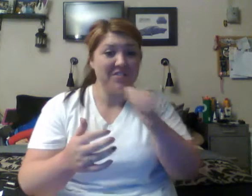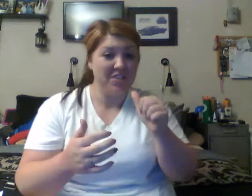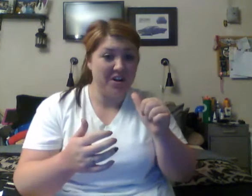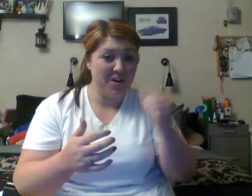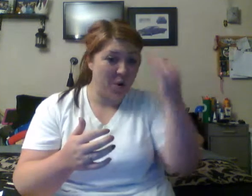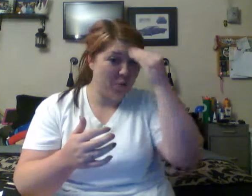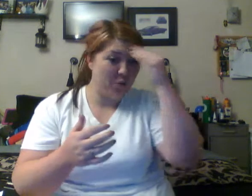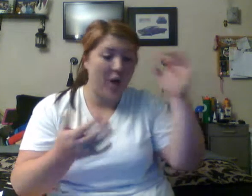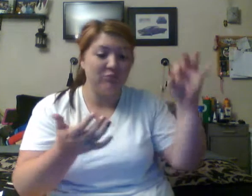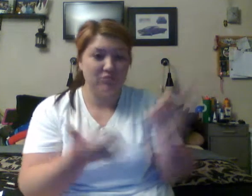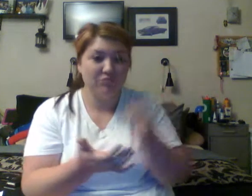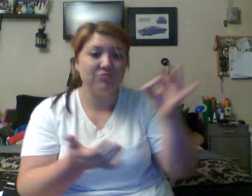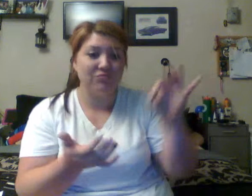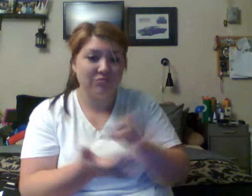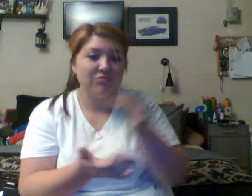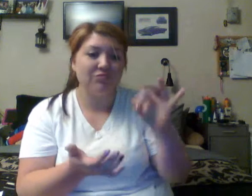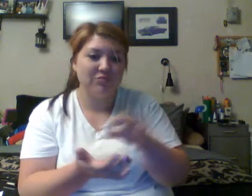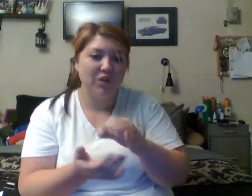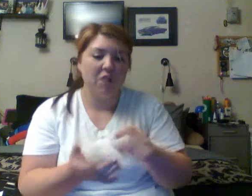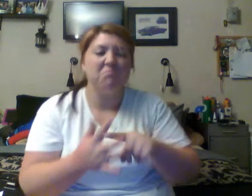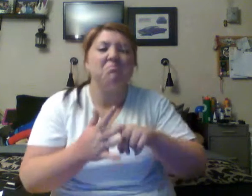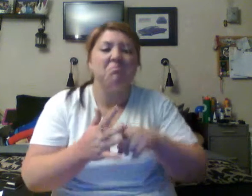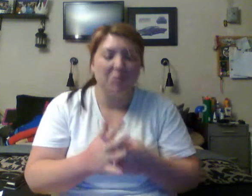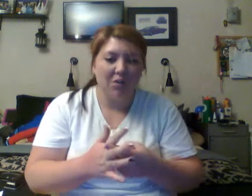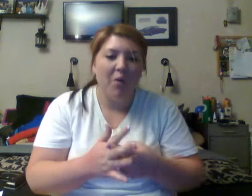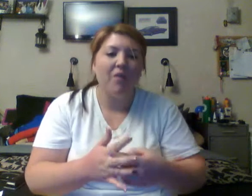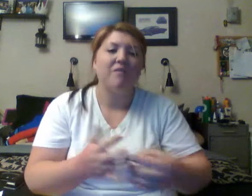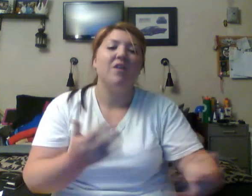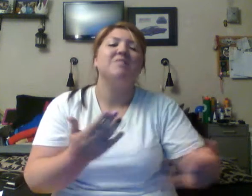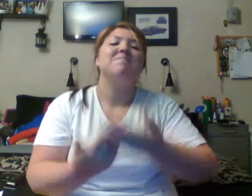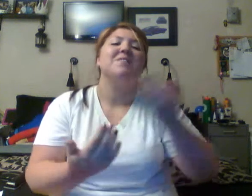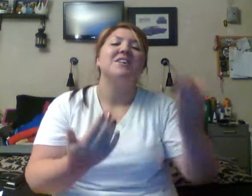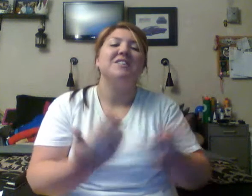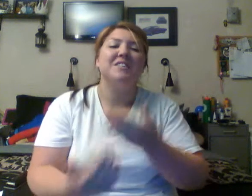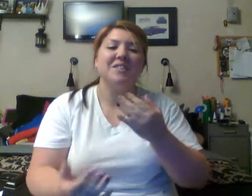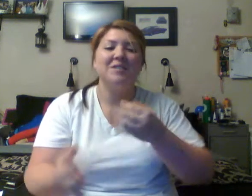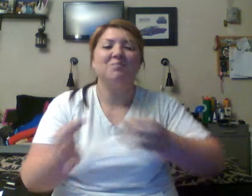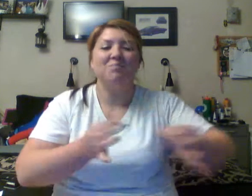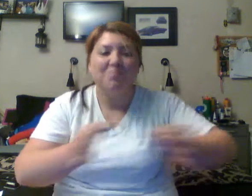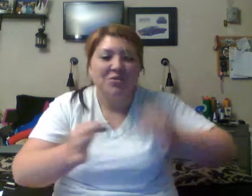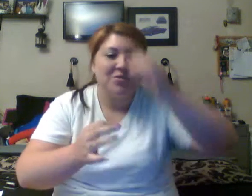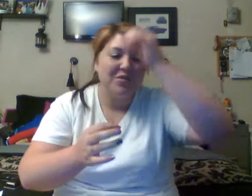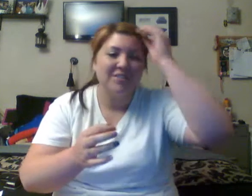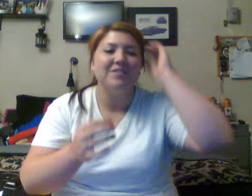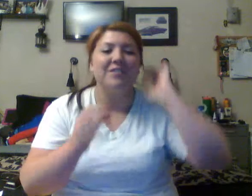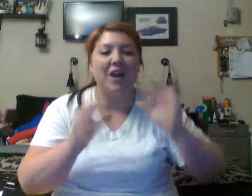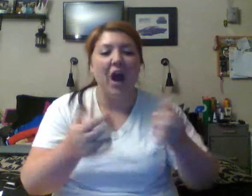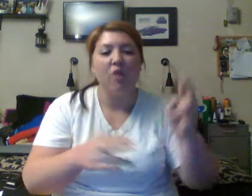So let me start with some very simple directions about a sewing machine and how you operate it. A sewing